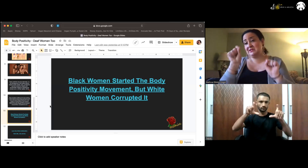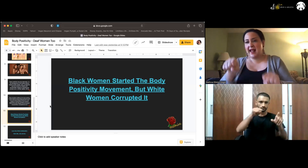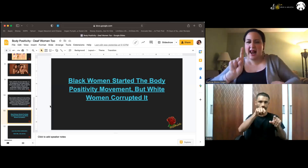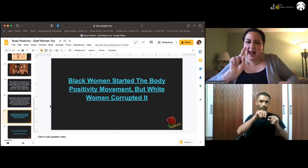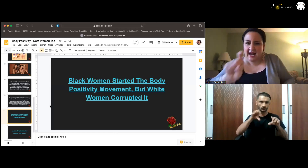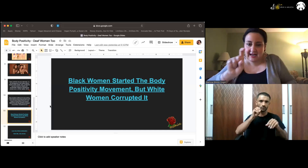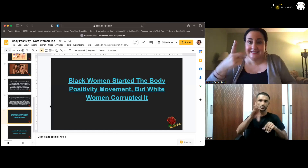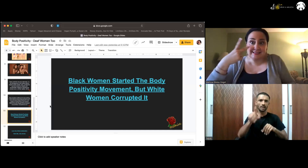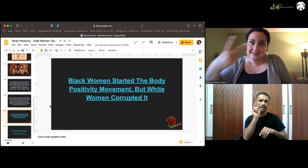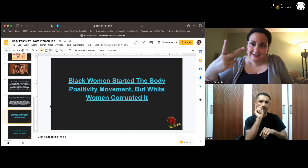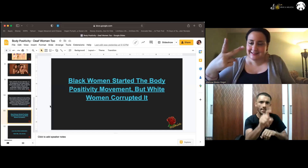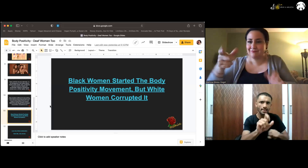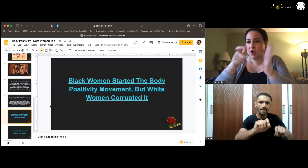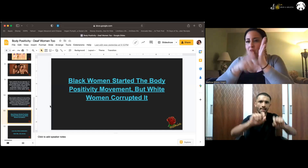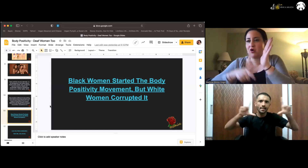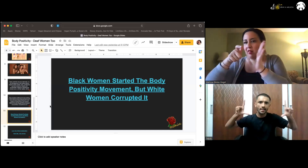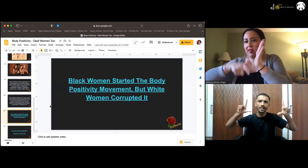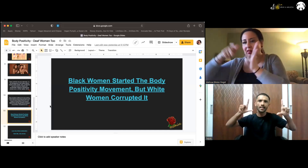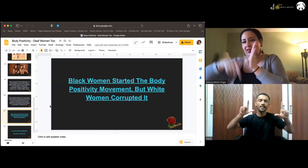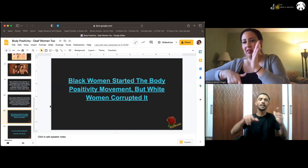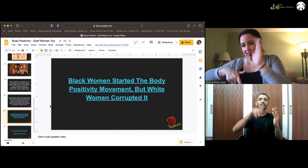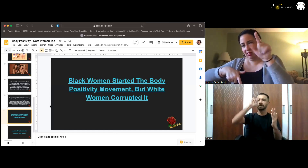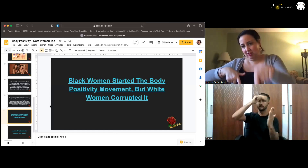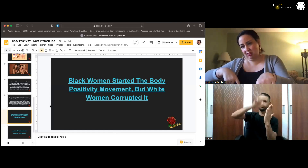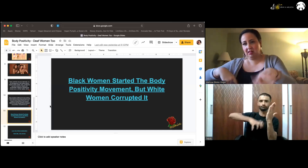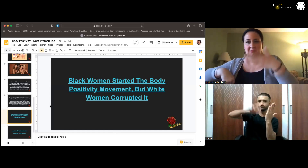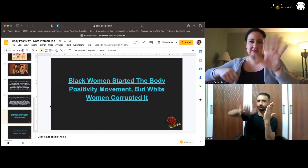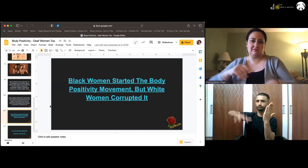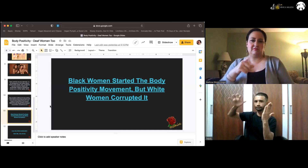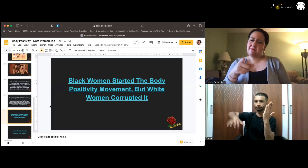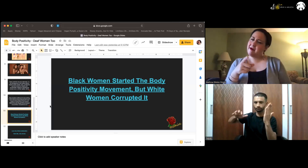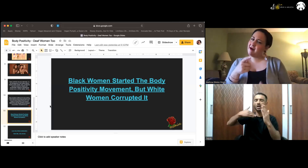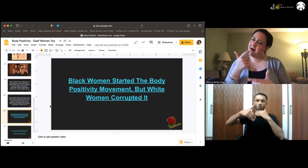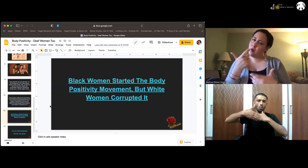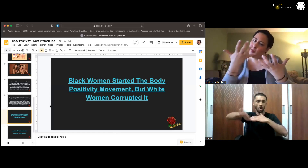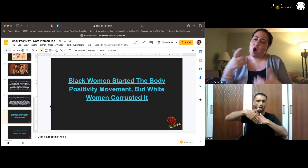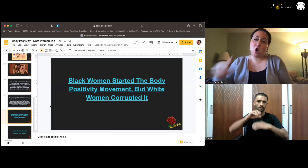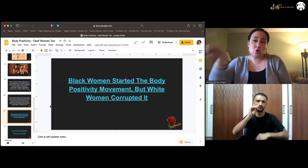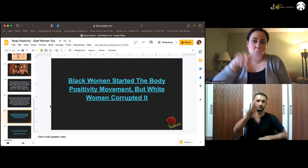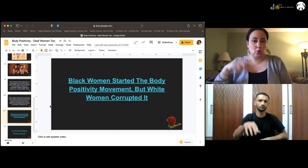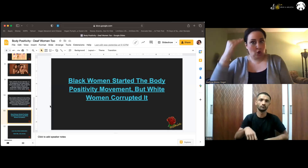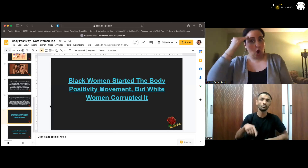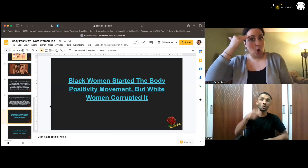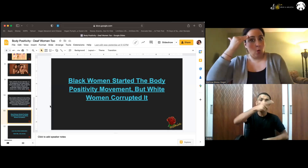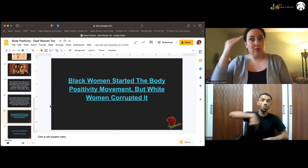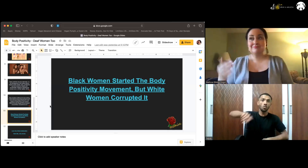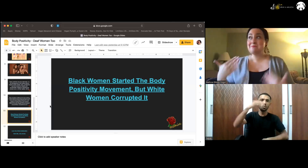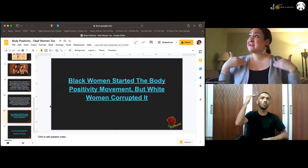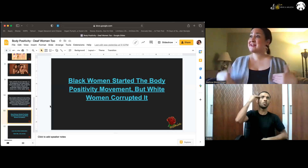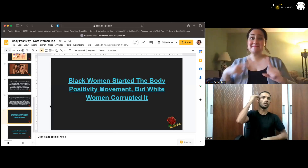some, people who used to think. I have one more PPT, and I guess everyone can read it, and I will share this